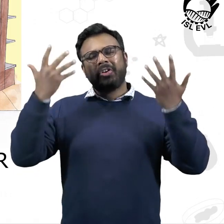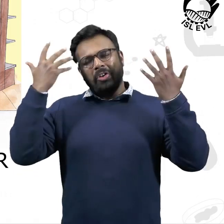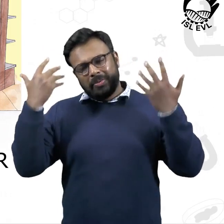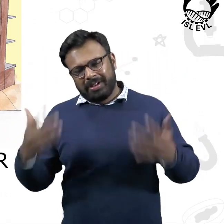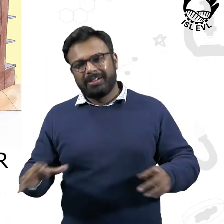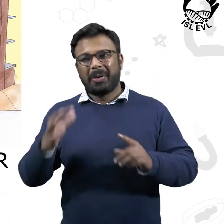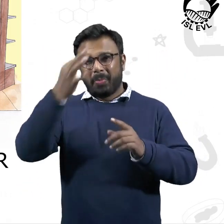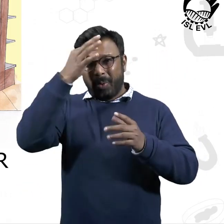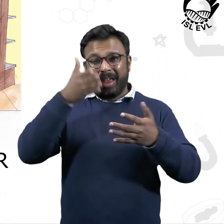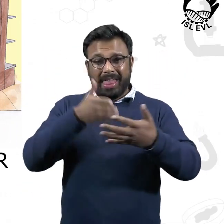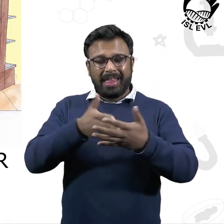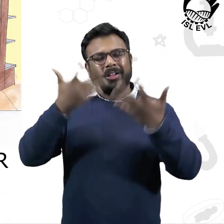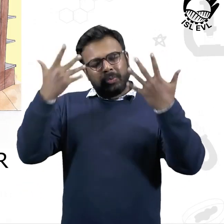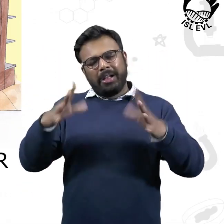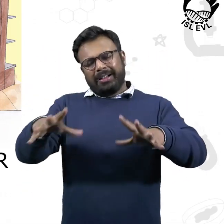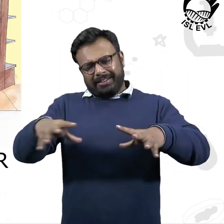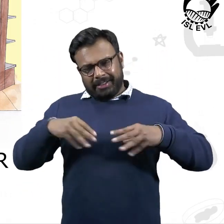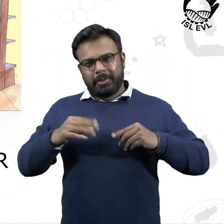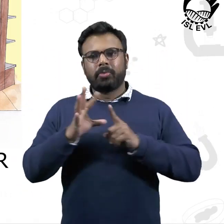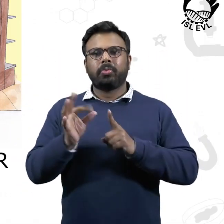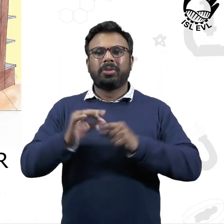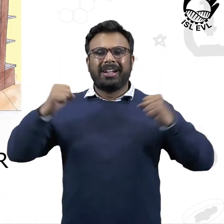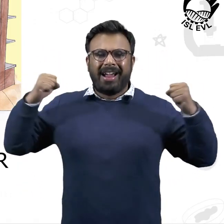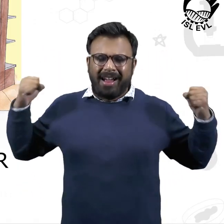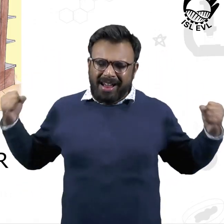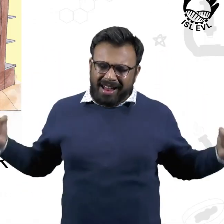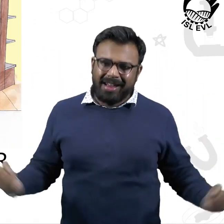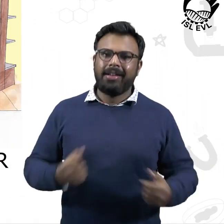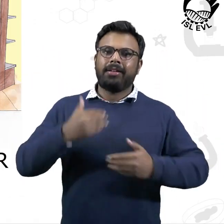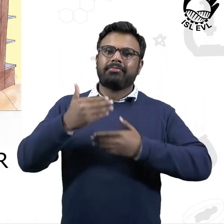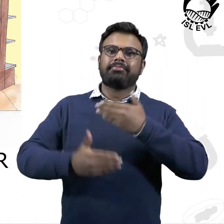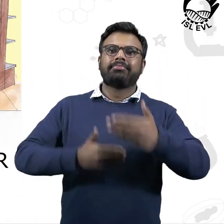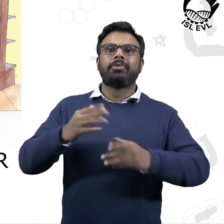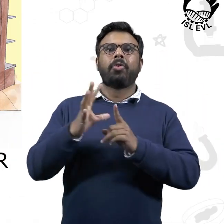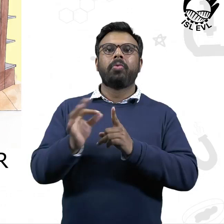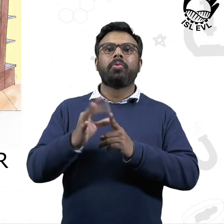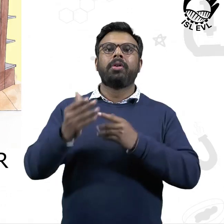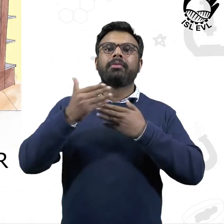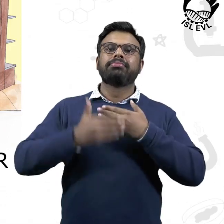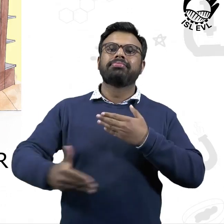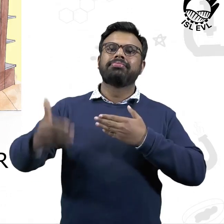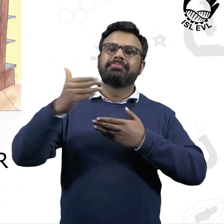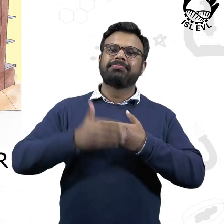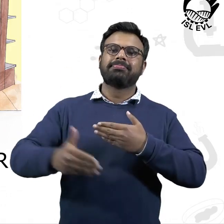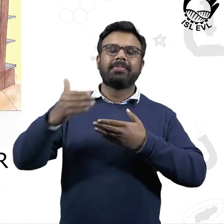She was determined to accept everything and deliver her best.